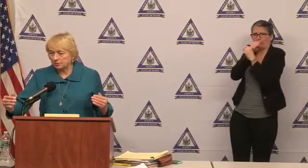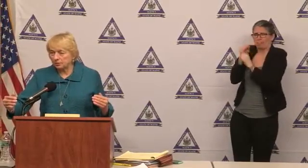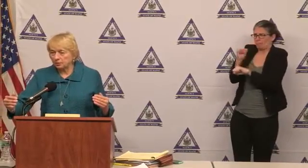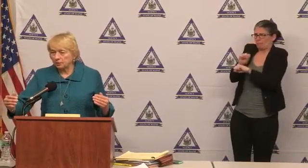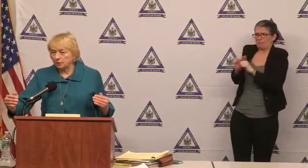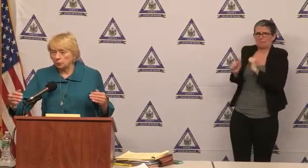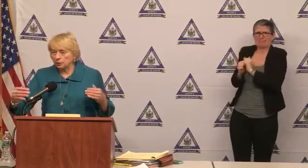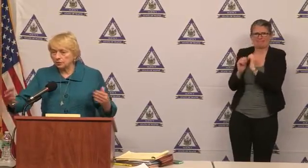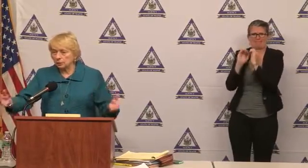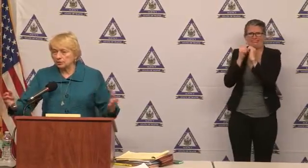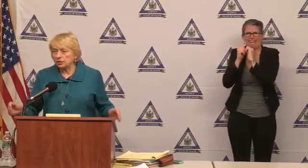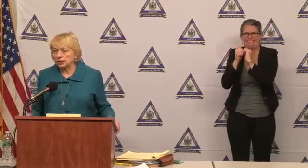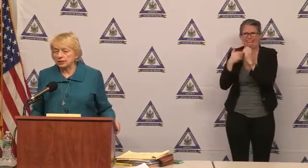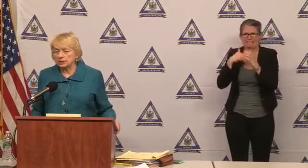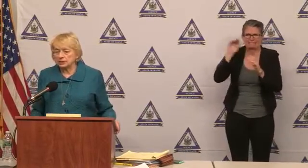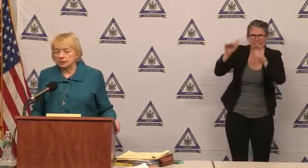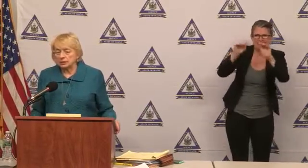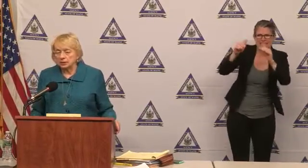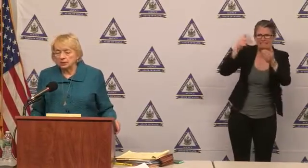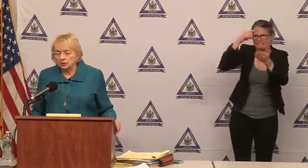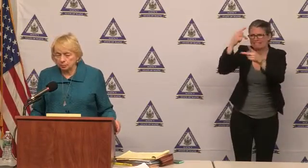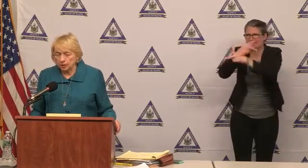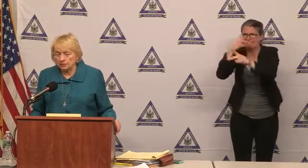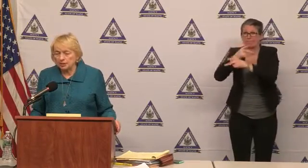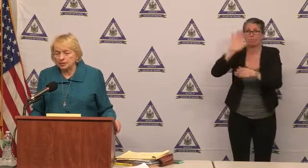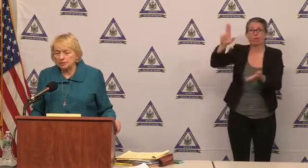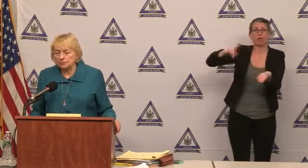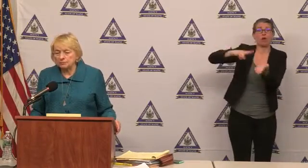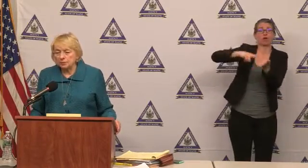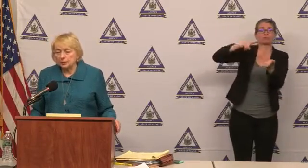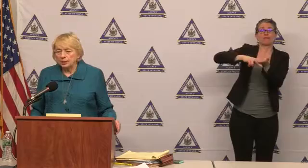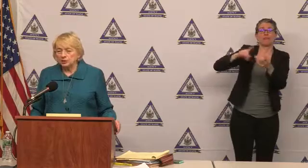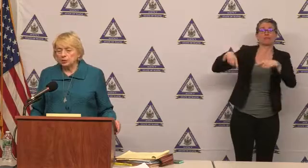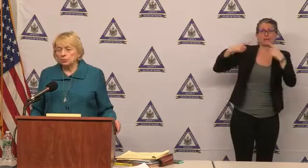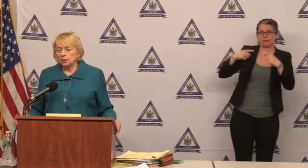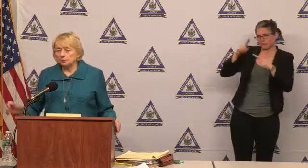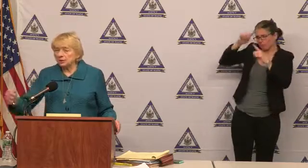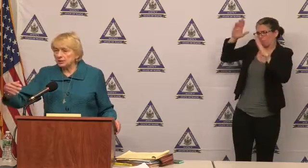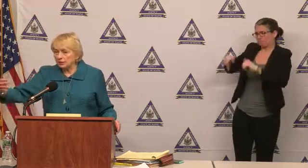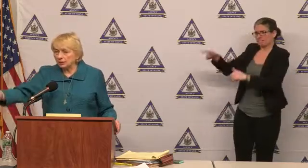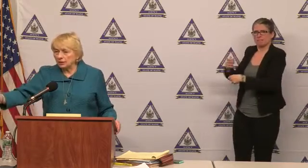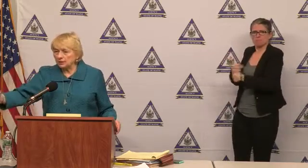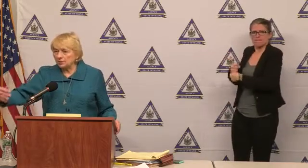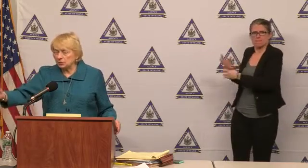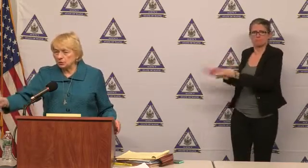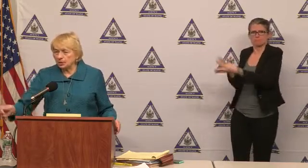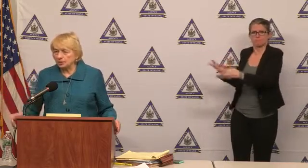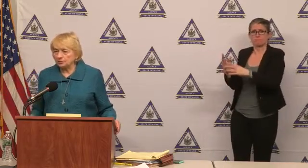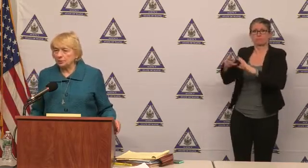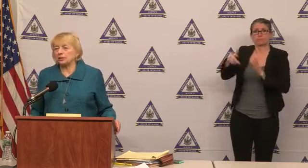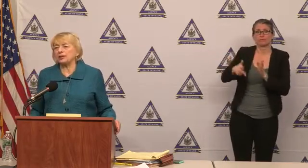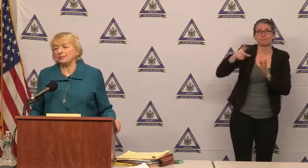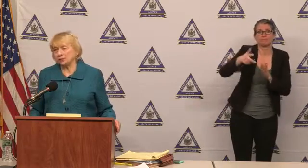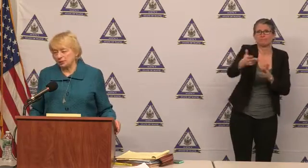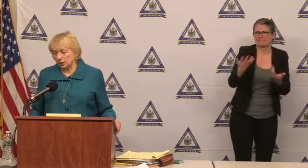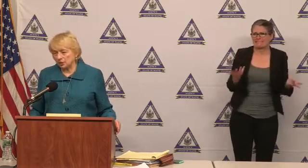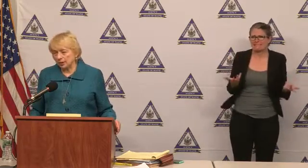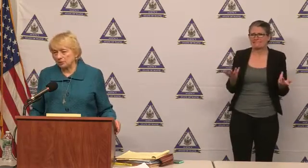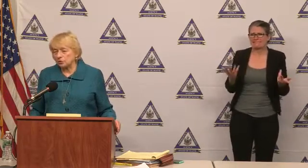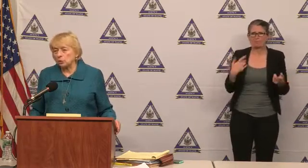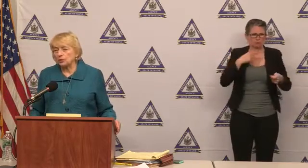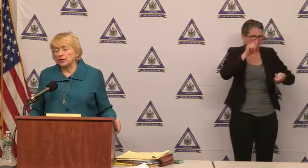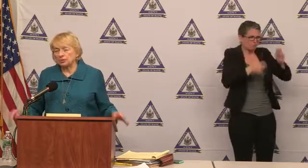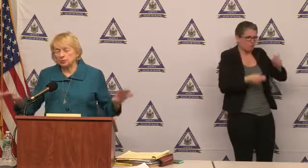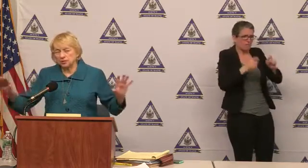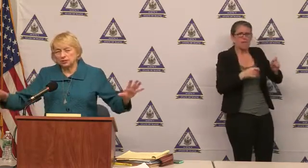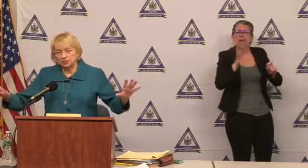contracts with those entities, those private entities, to modify the deadlines and due dates of those contracts